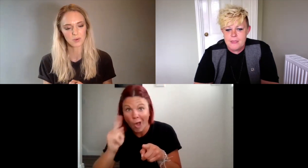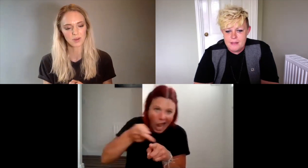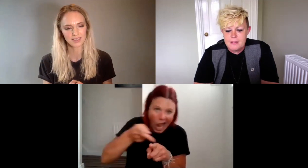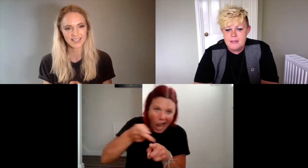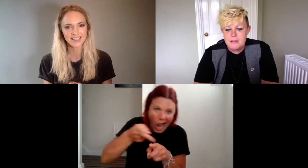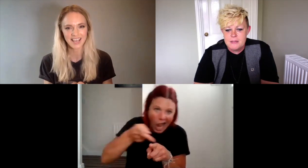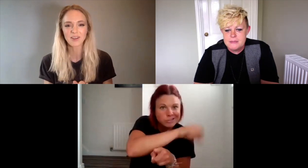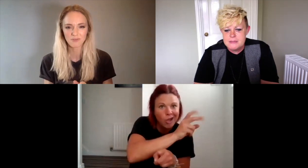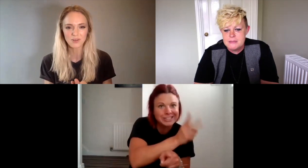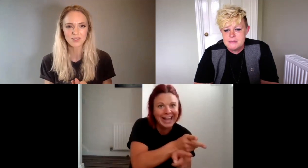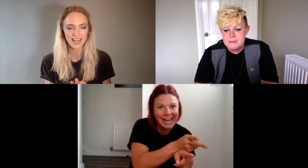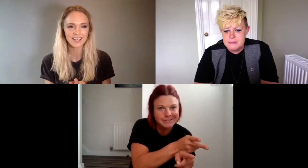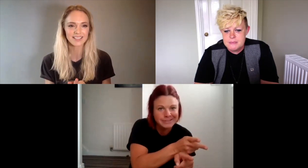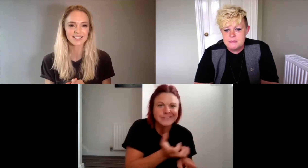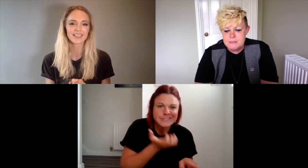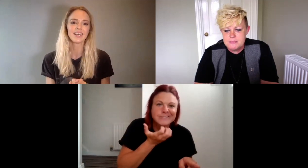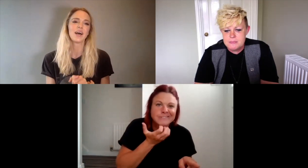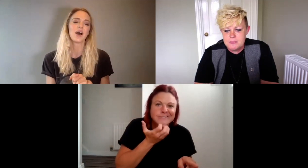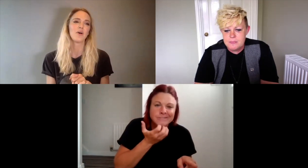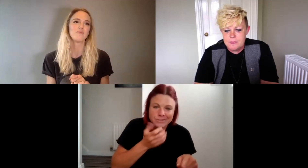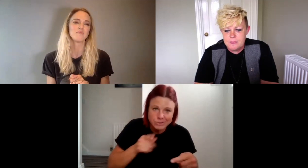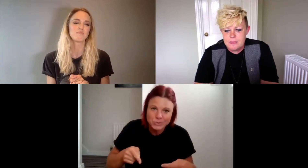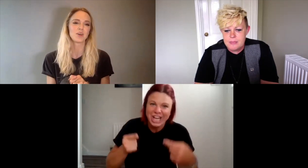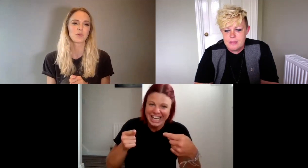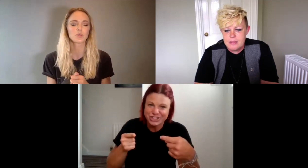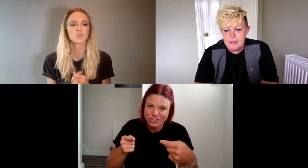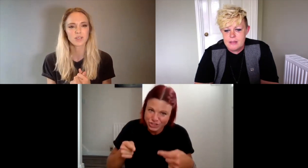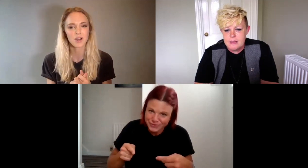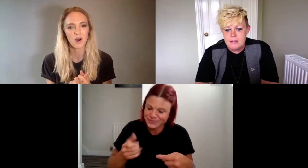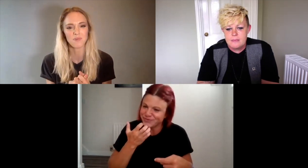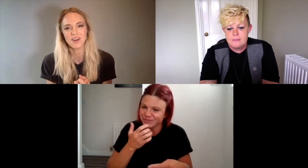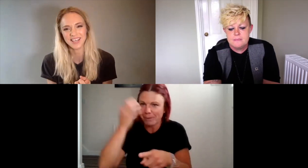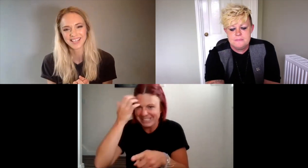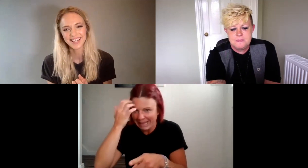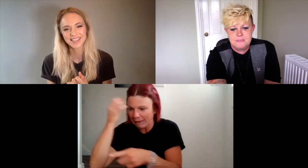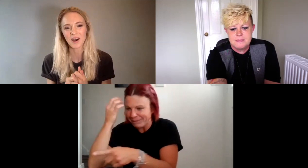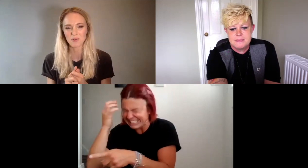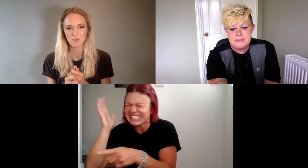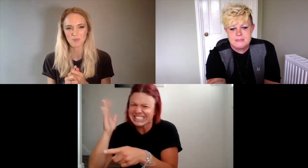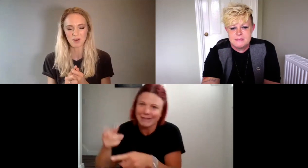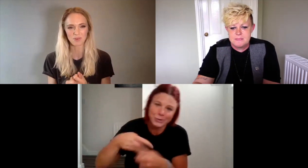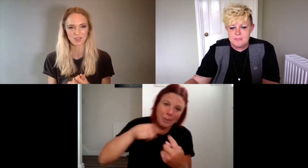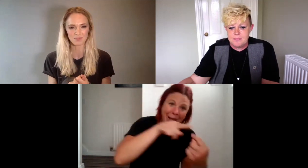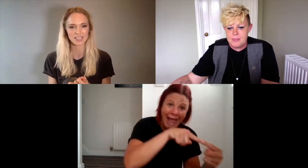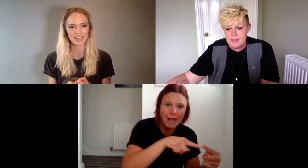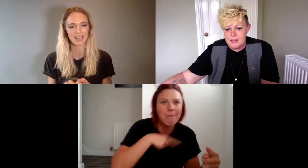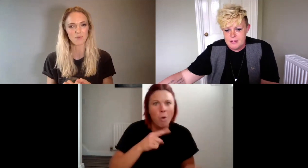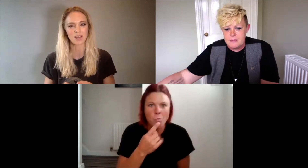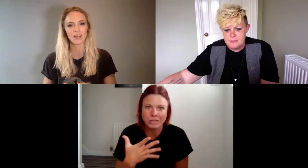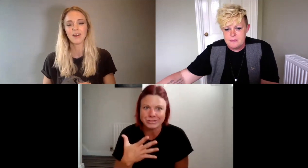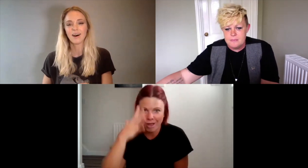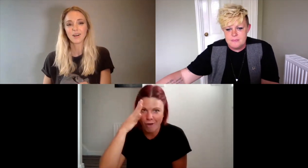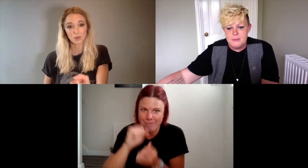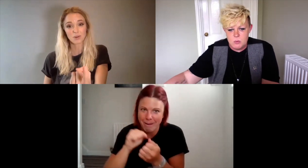So it did take a few takes, but there was one time that I remember, especially